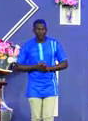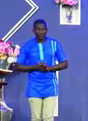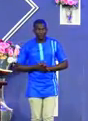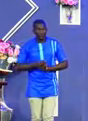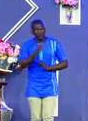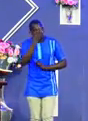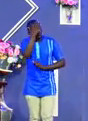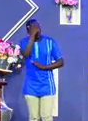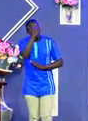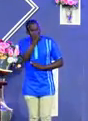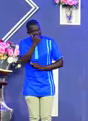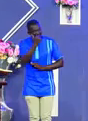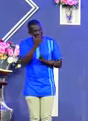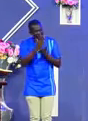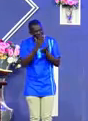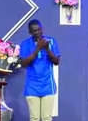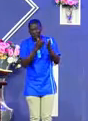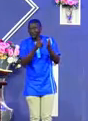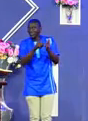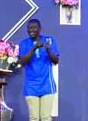Olw'ensonga. For the matter.